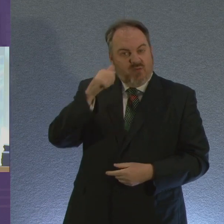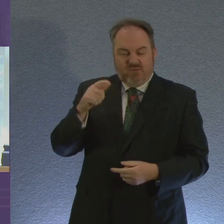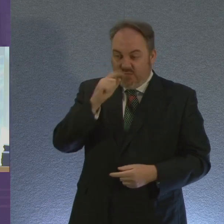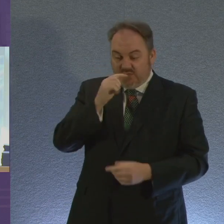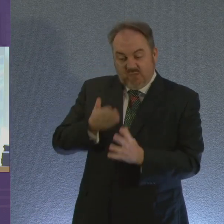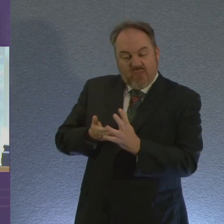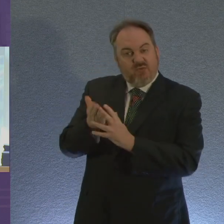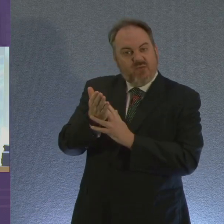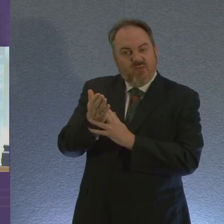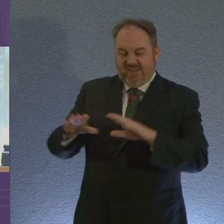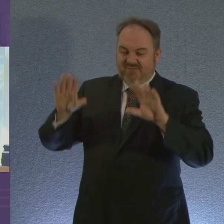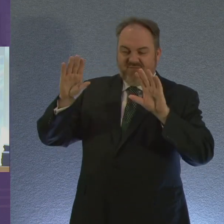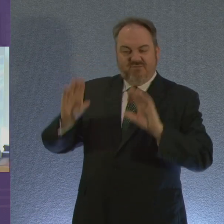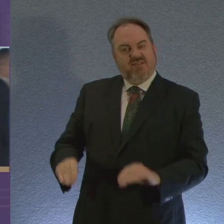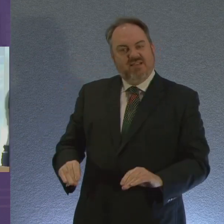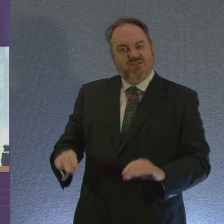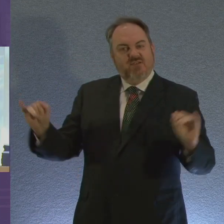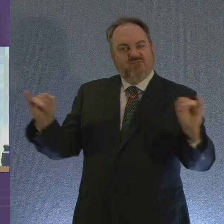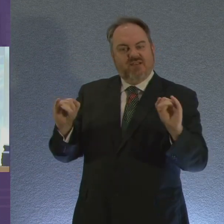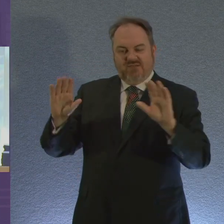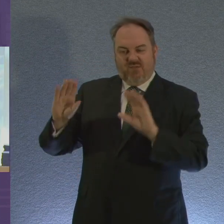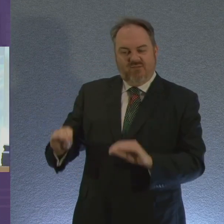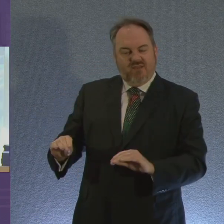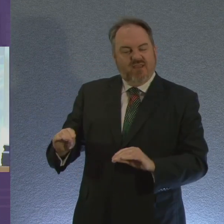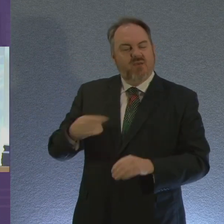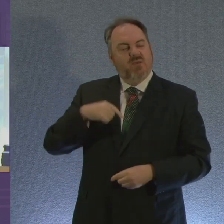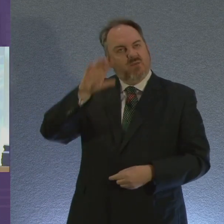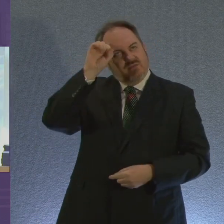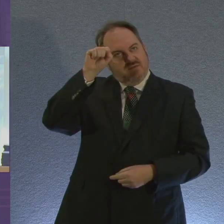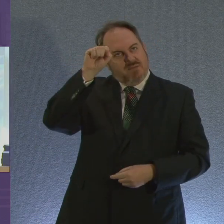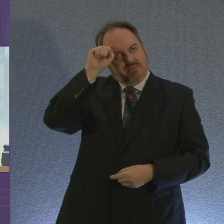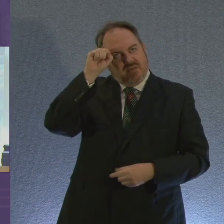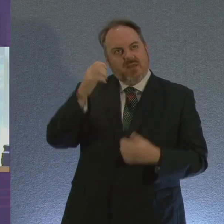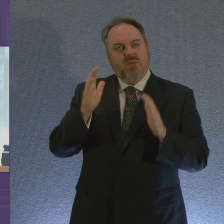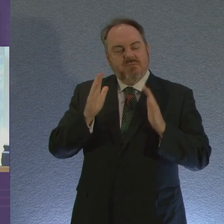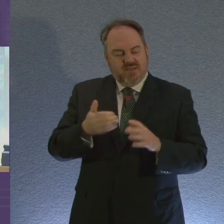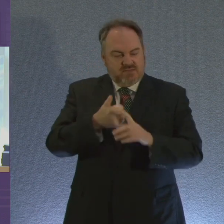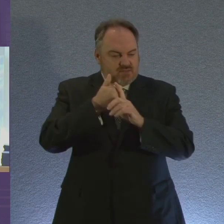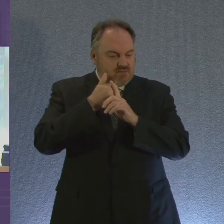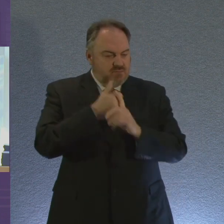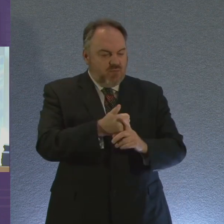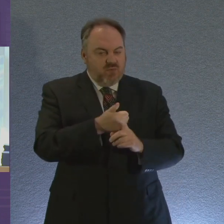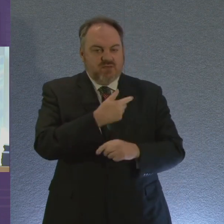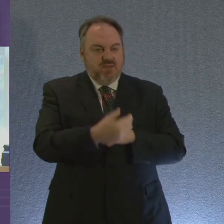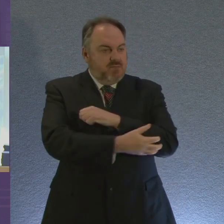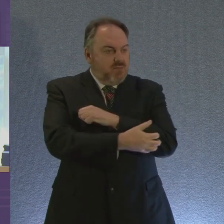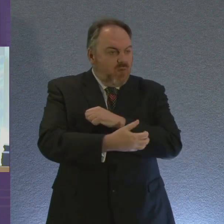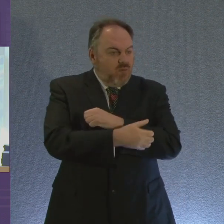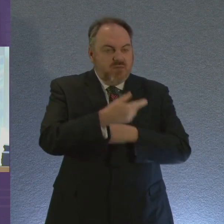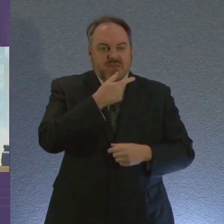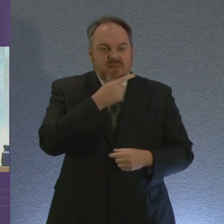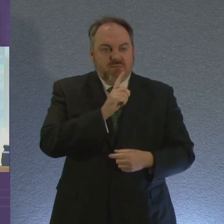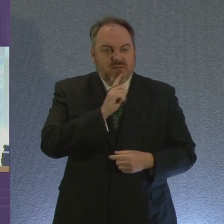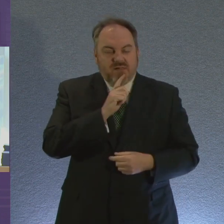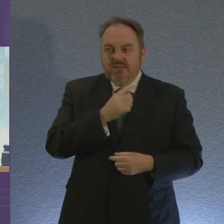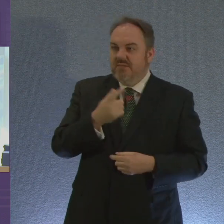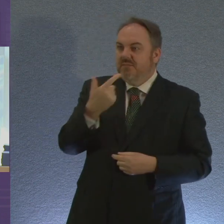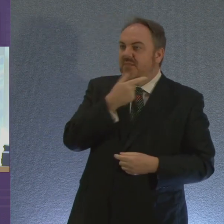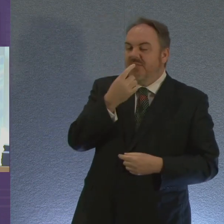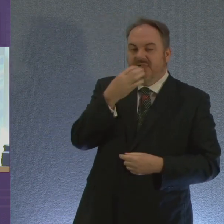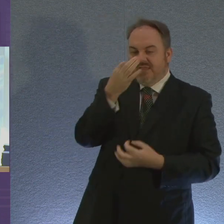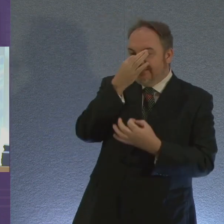this crisis, let's demand that of ourselves again in tackling poverty, addiction and inequality, the other things that threaten the lives